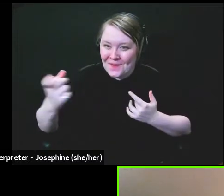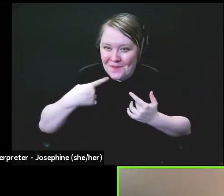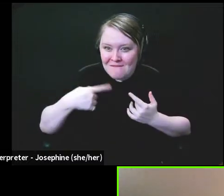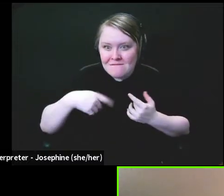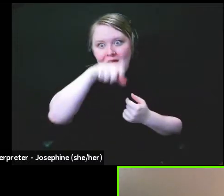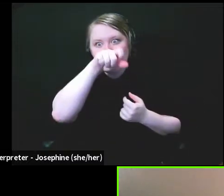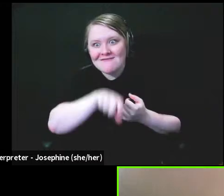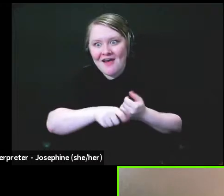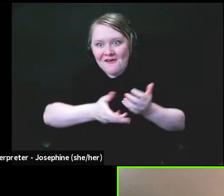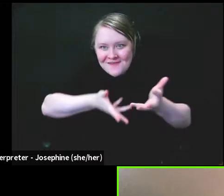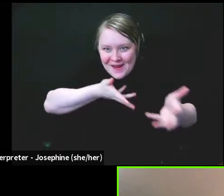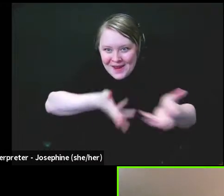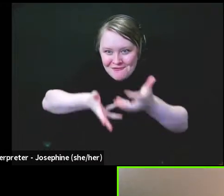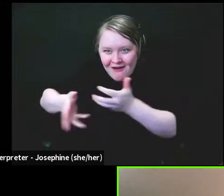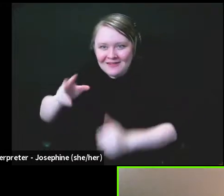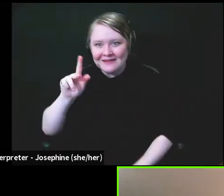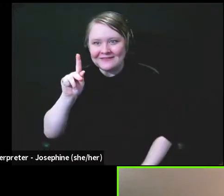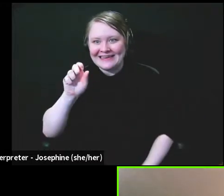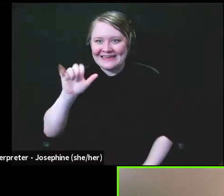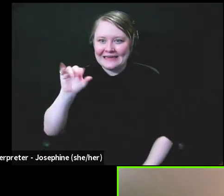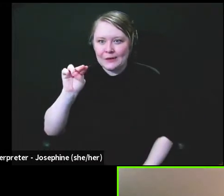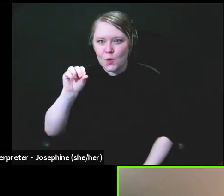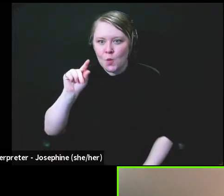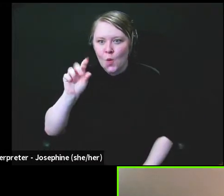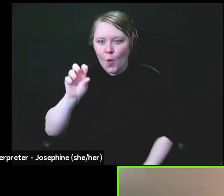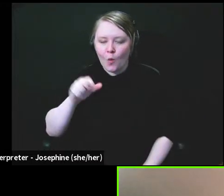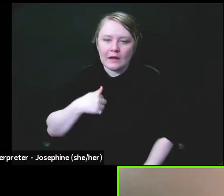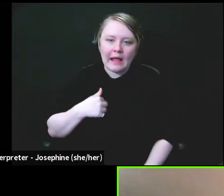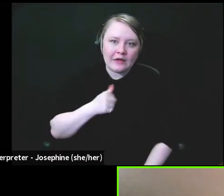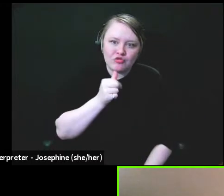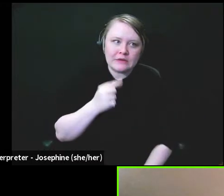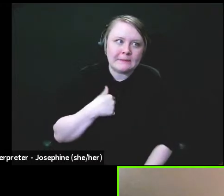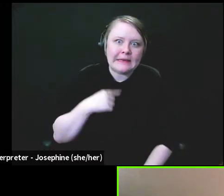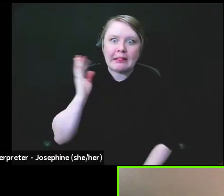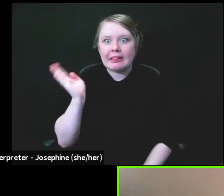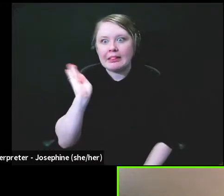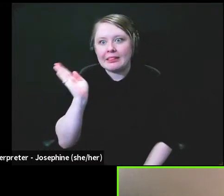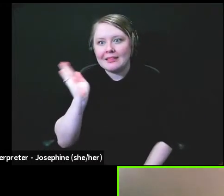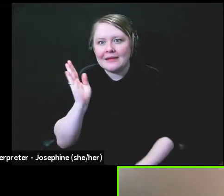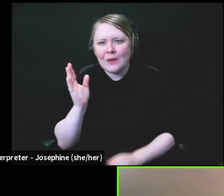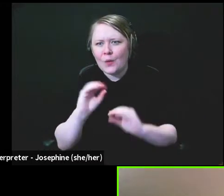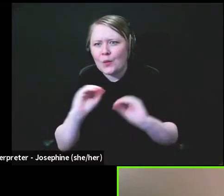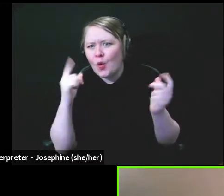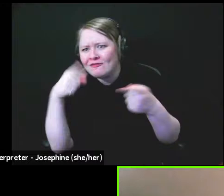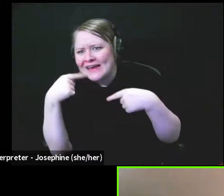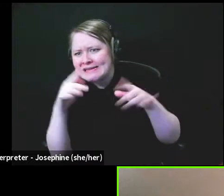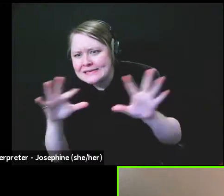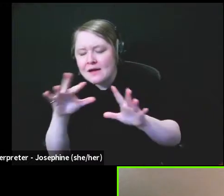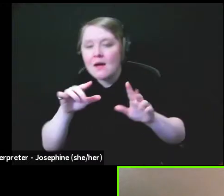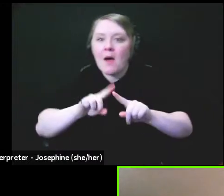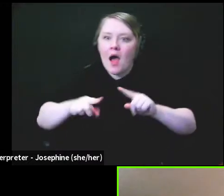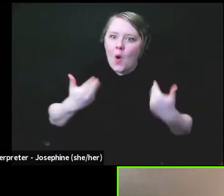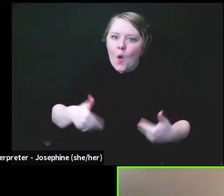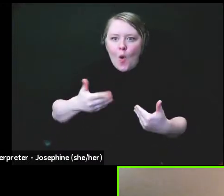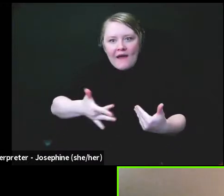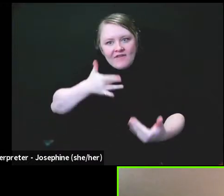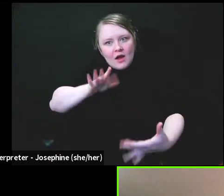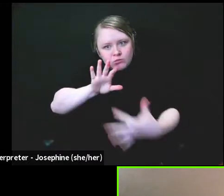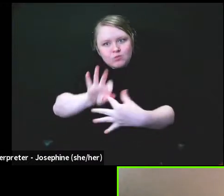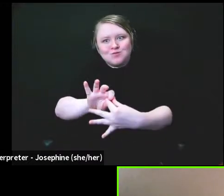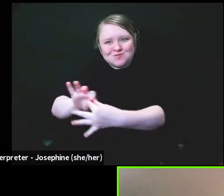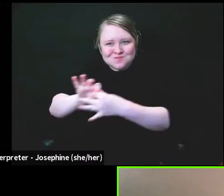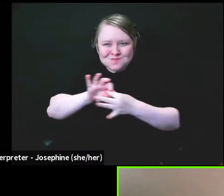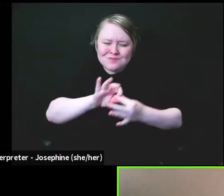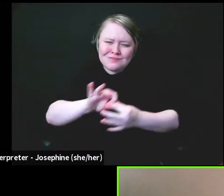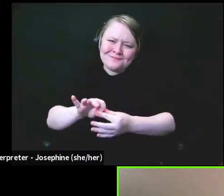good interactive keynote where I'm not just talking into the void, but able to really grapple with some of the things that you all are bringing up. So it's